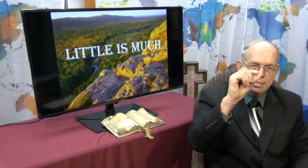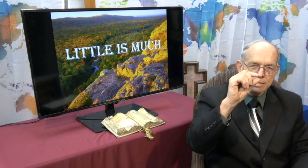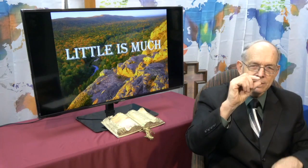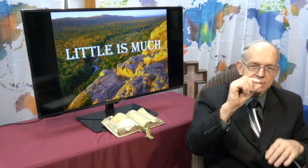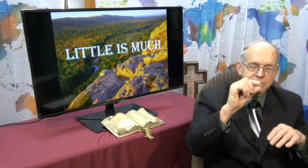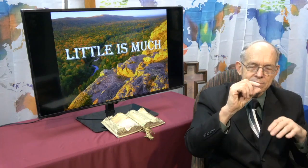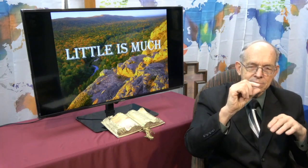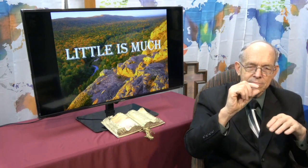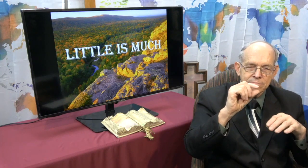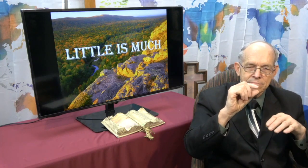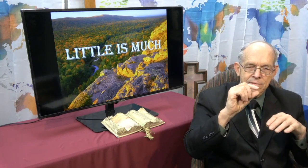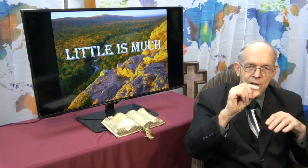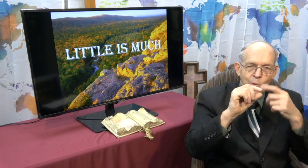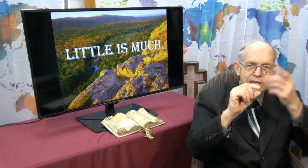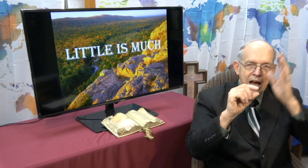neither will God